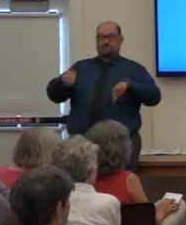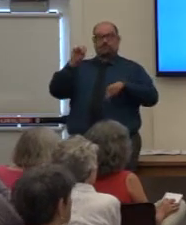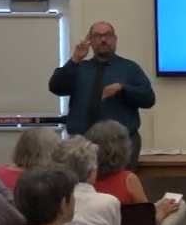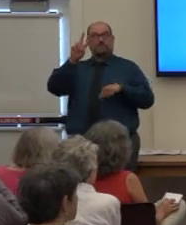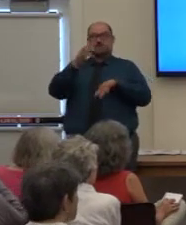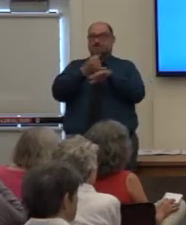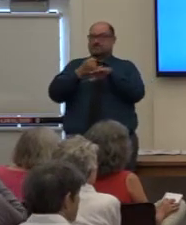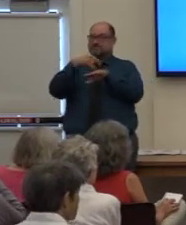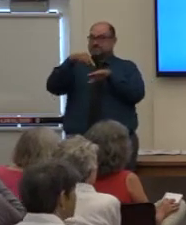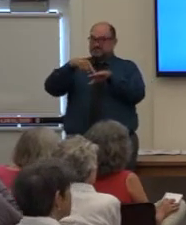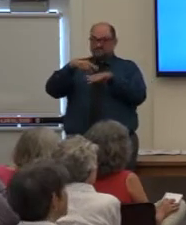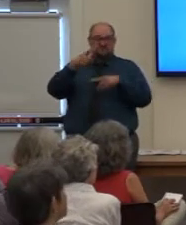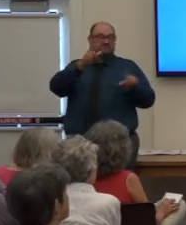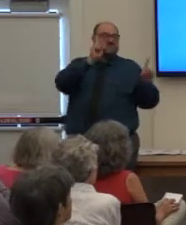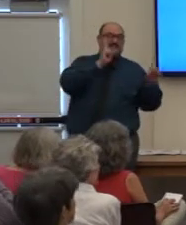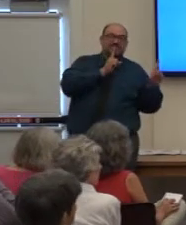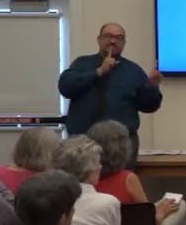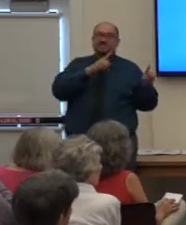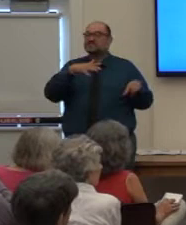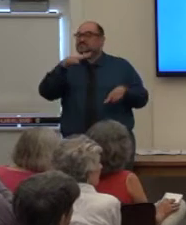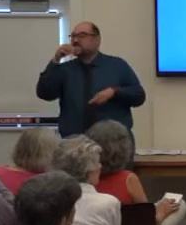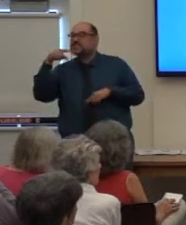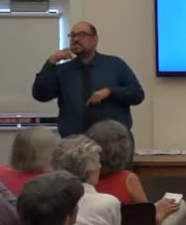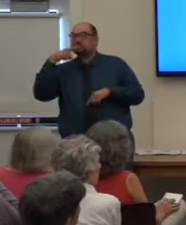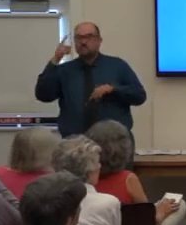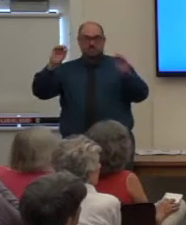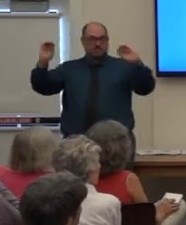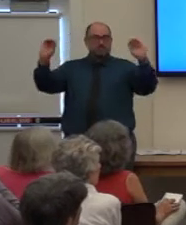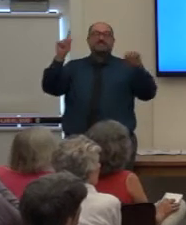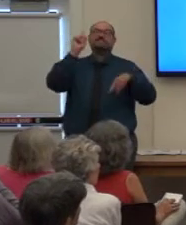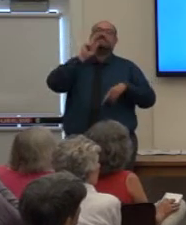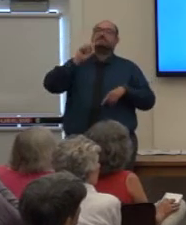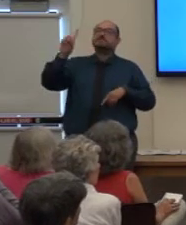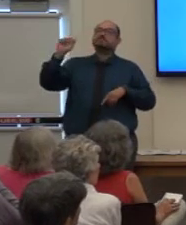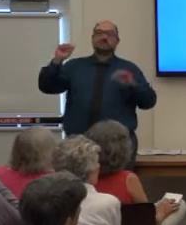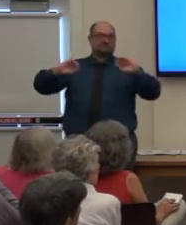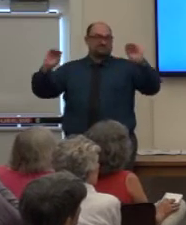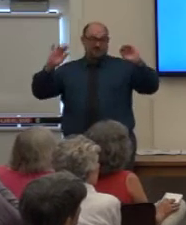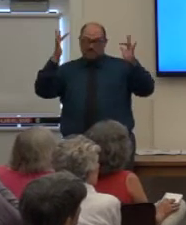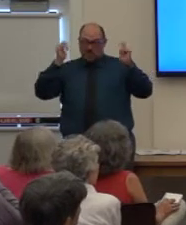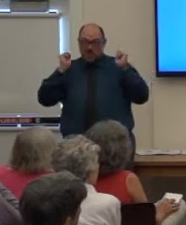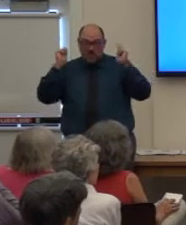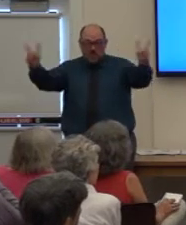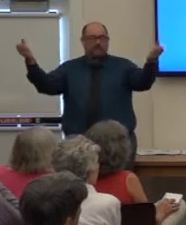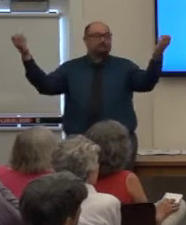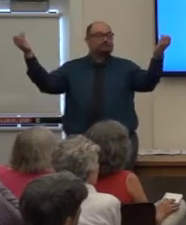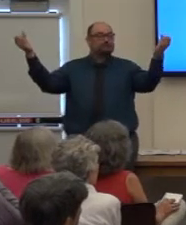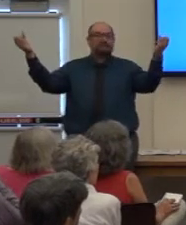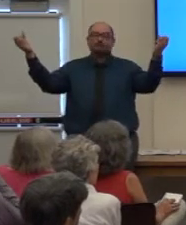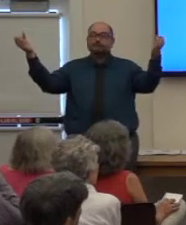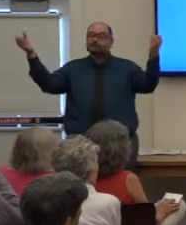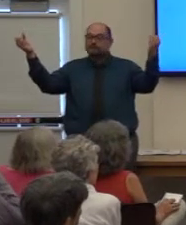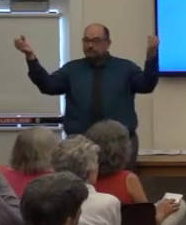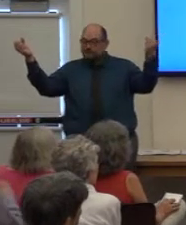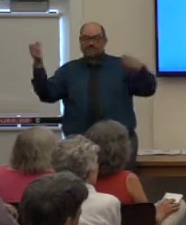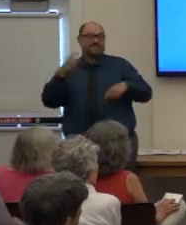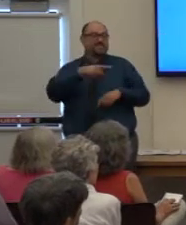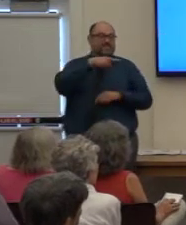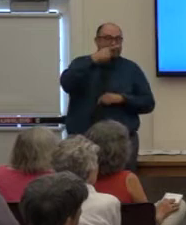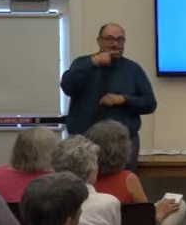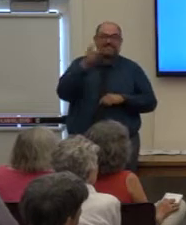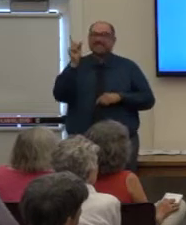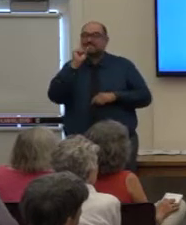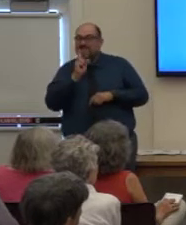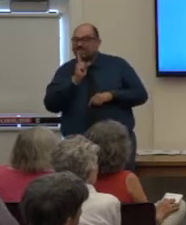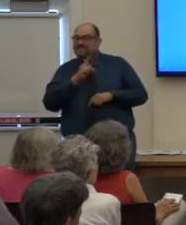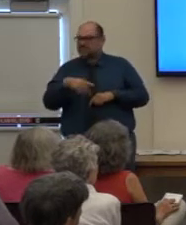all bilingual, and they actually invented a language to communicate. Martha's Vineyard Sign Language. It